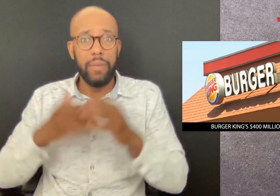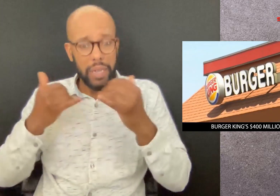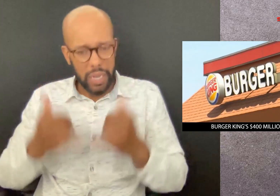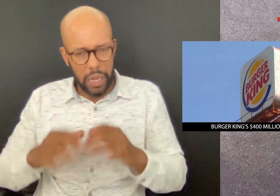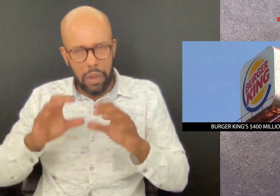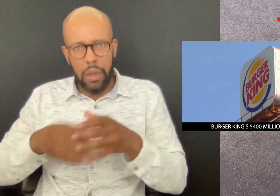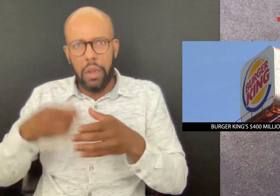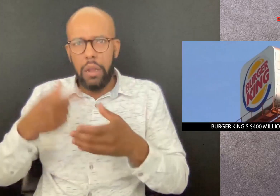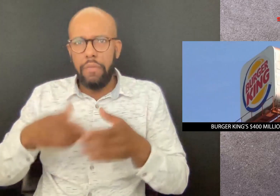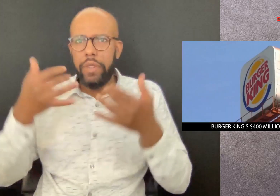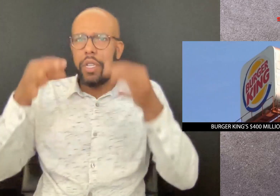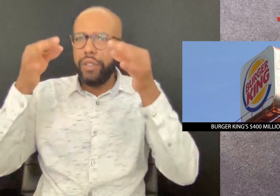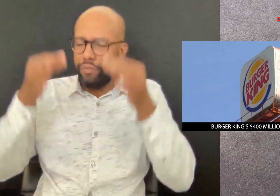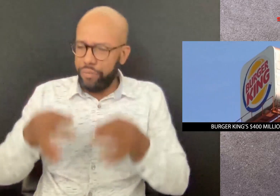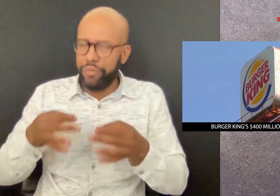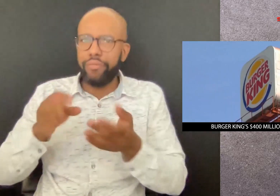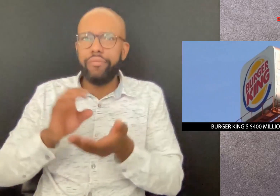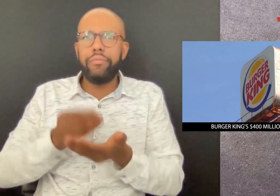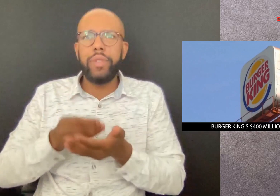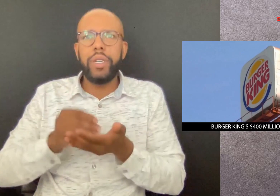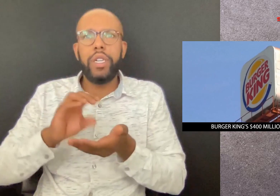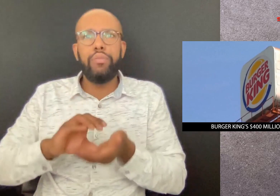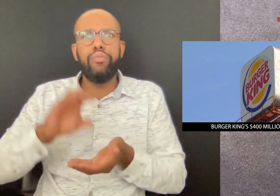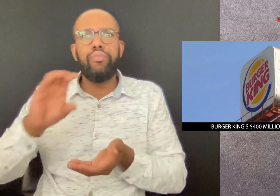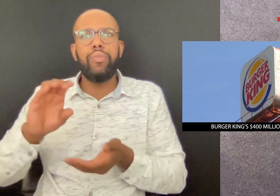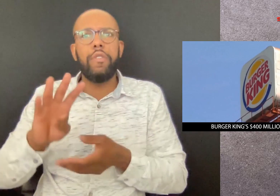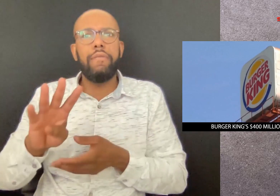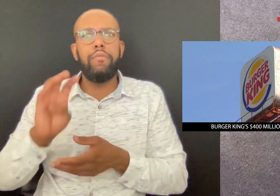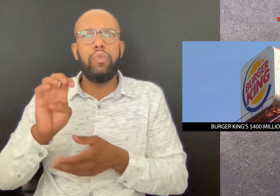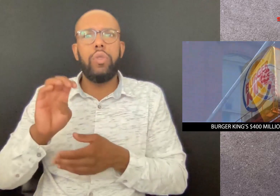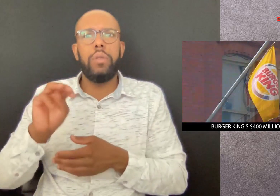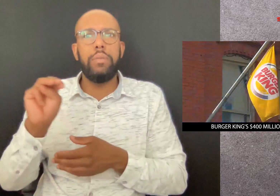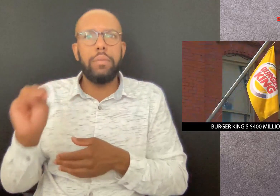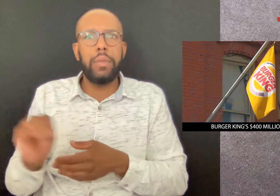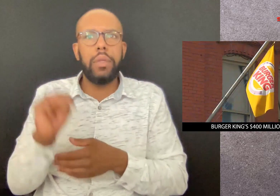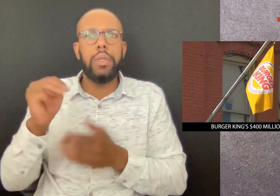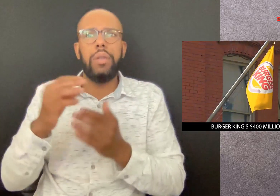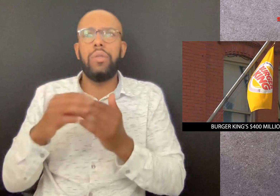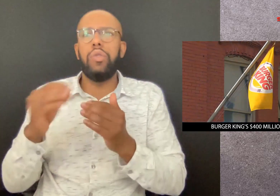but now the fast food chain is getting a 400 million dollar upgrade